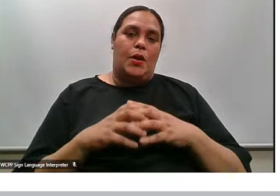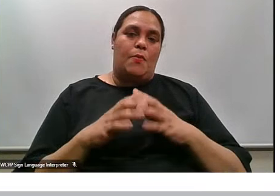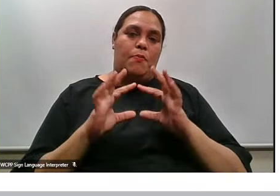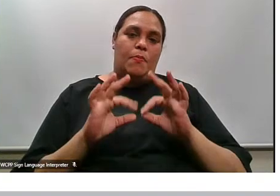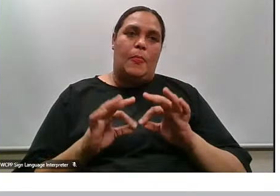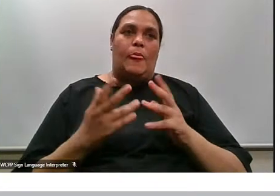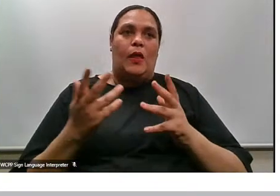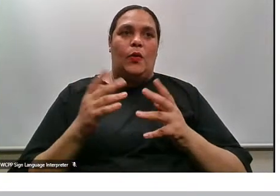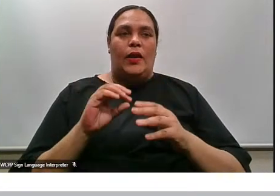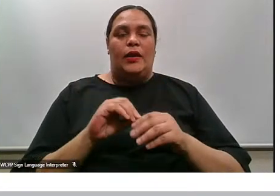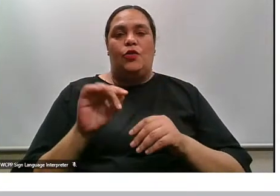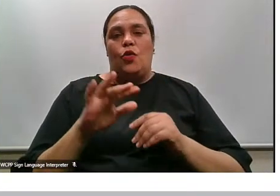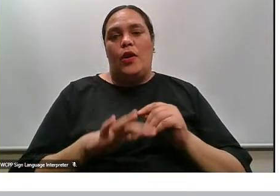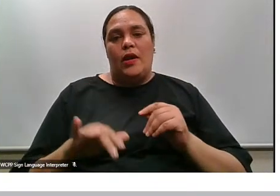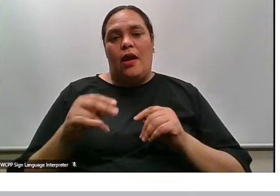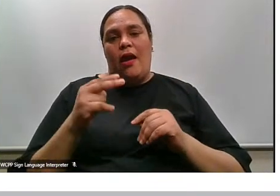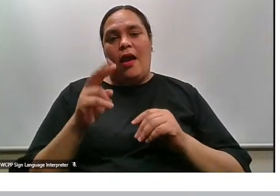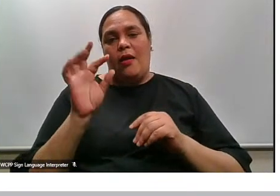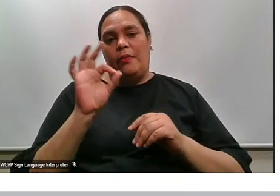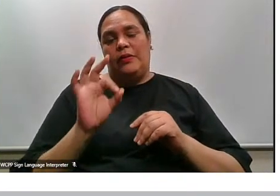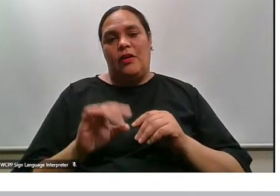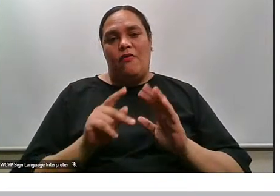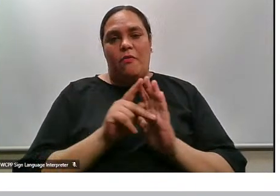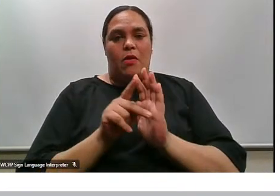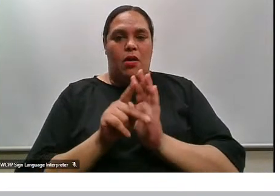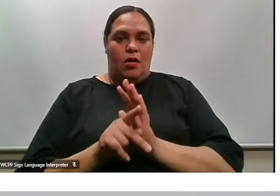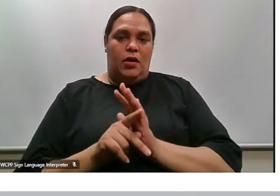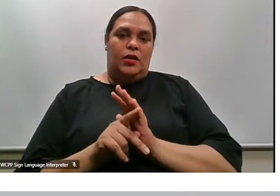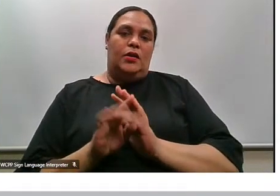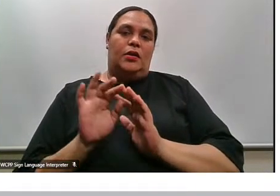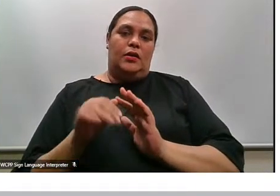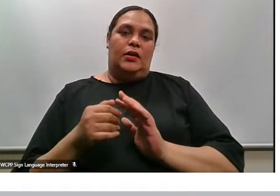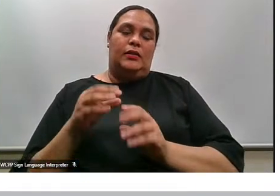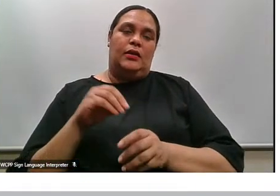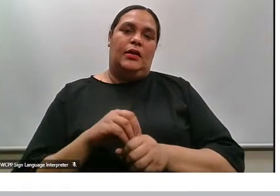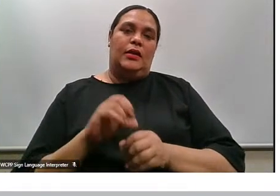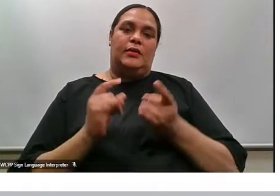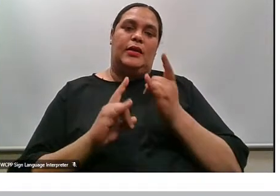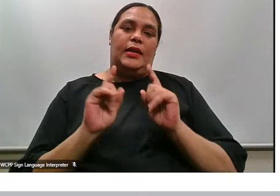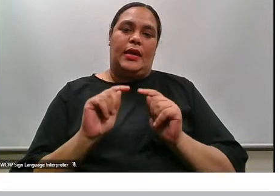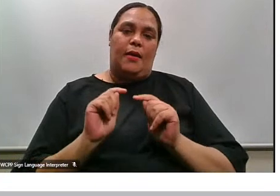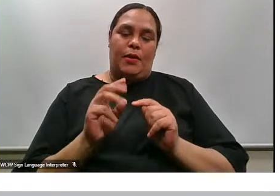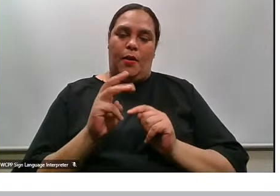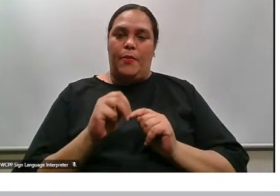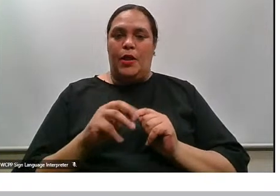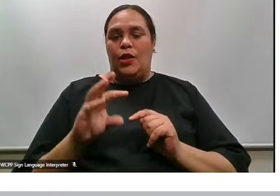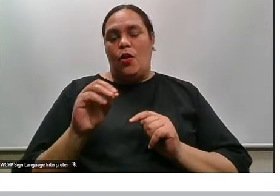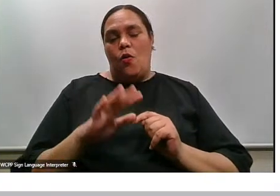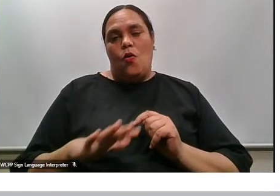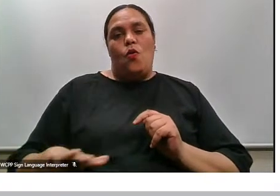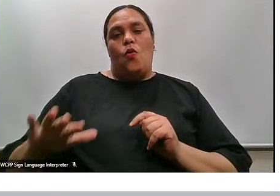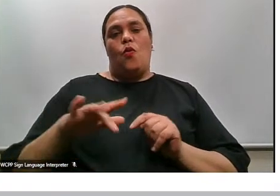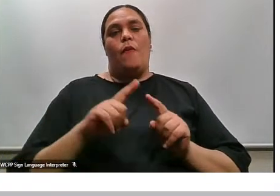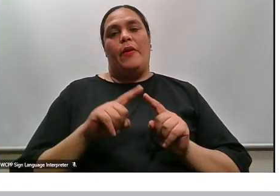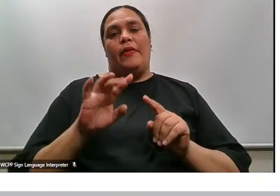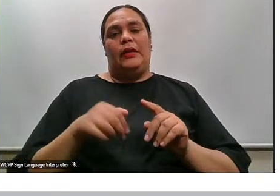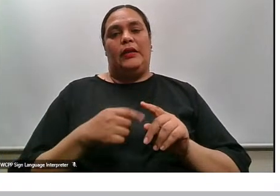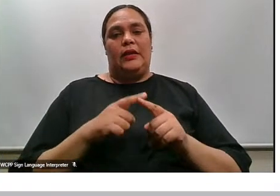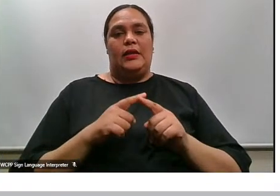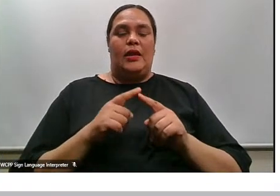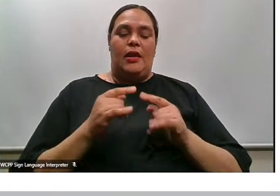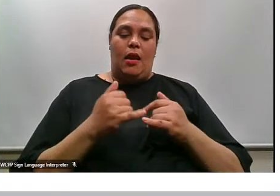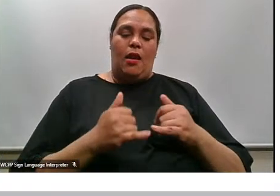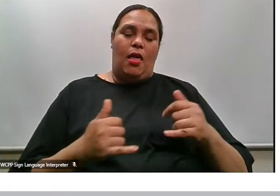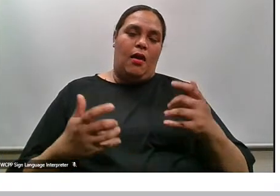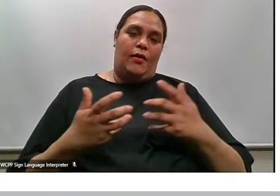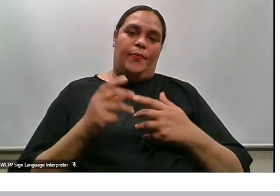the areas with the highest rate of murder, which are within the City of Cape Town Metropole. This is in line with